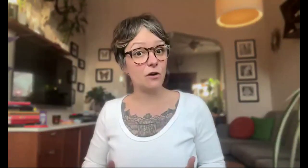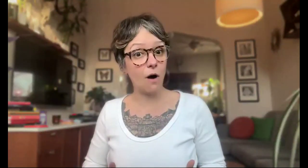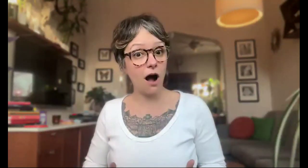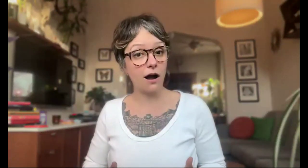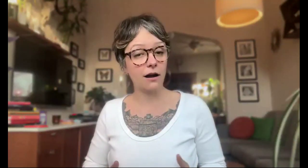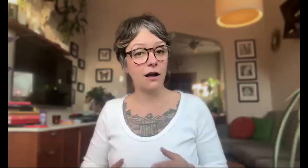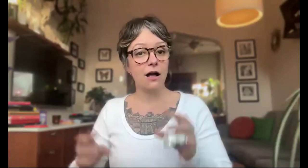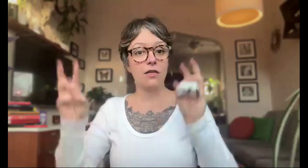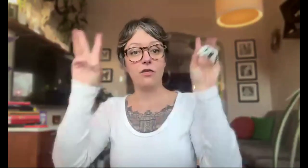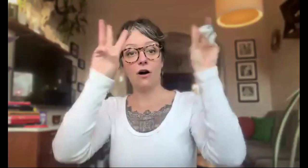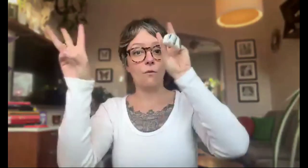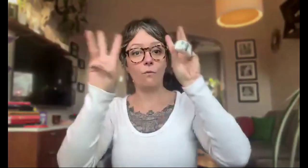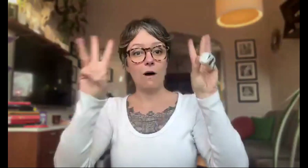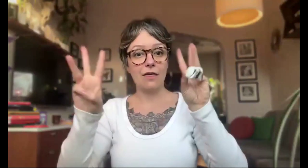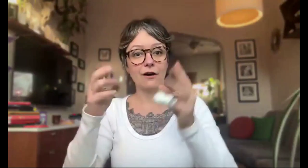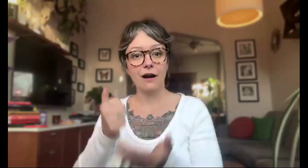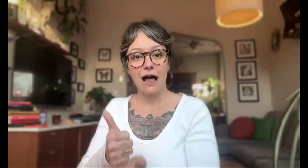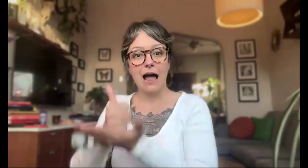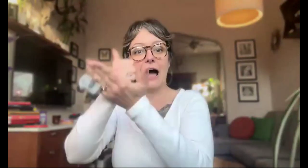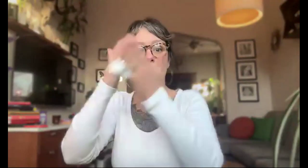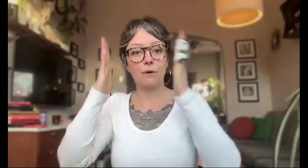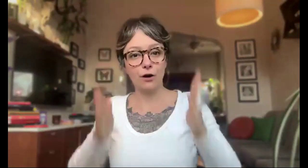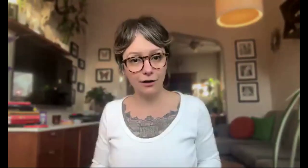you are the weather helper